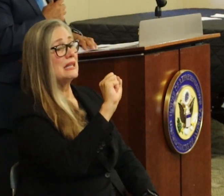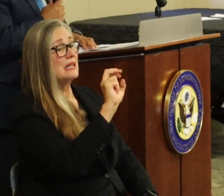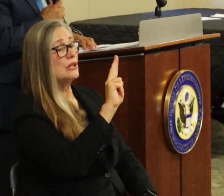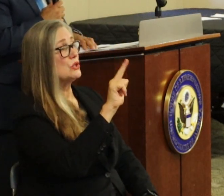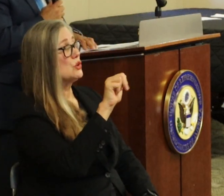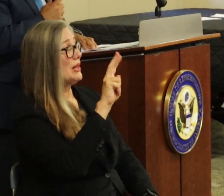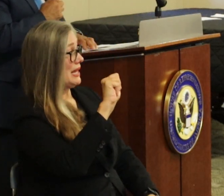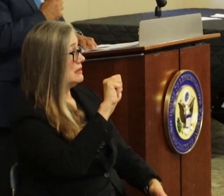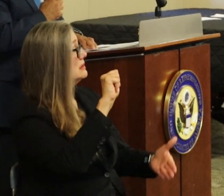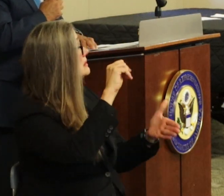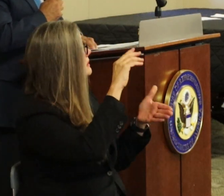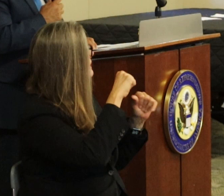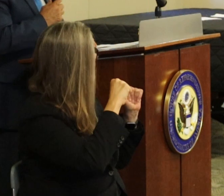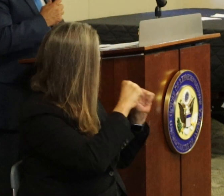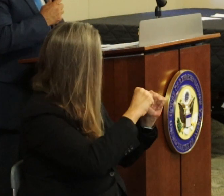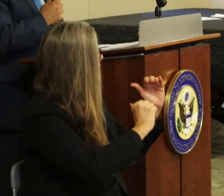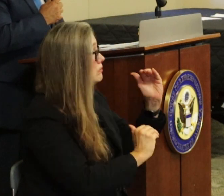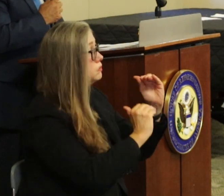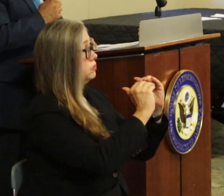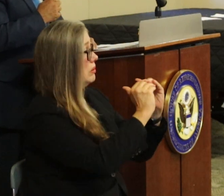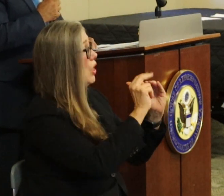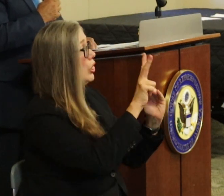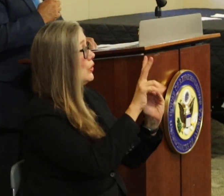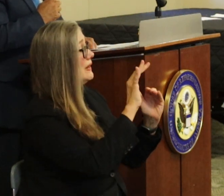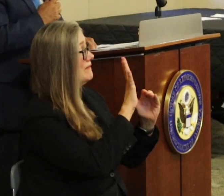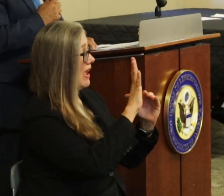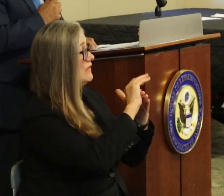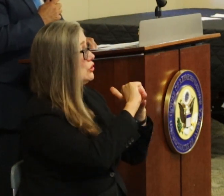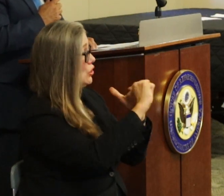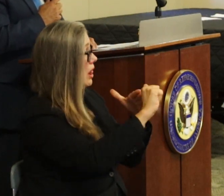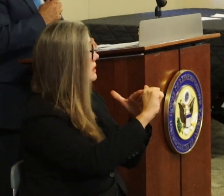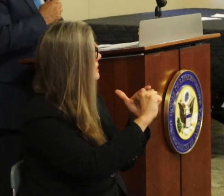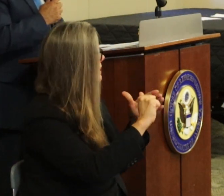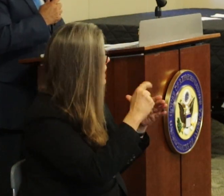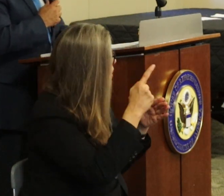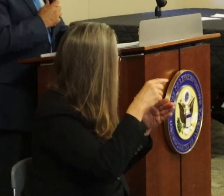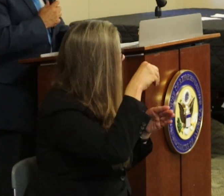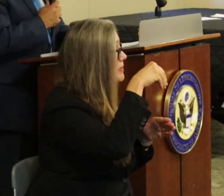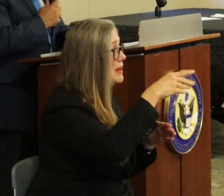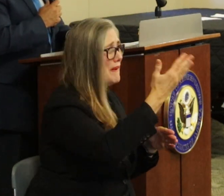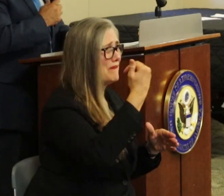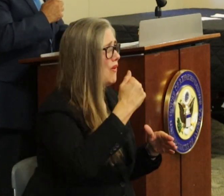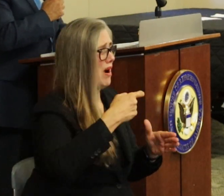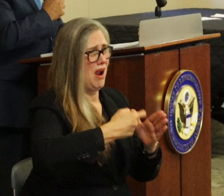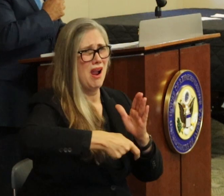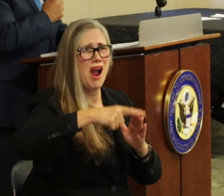than $35 per month. Will someone pay for insulin before it was hundreds of